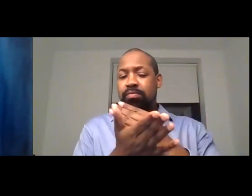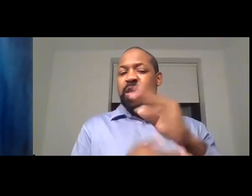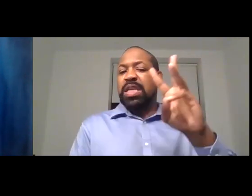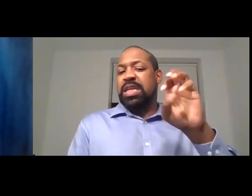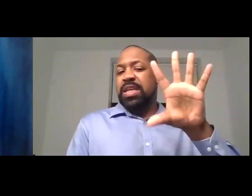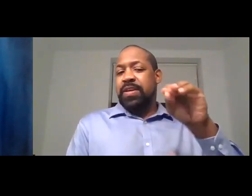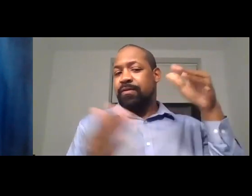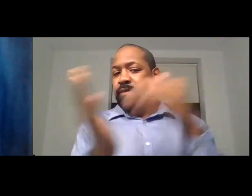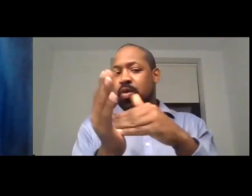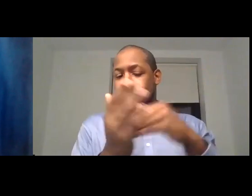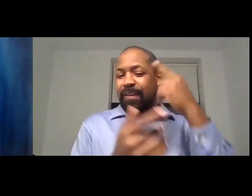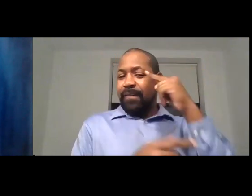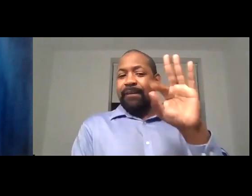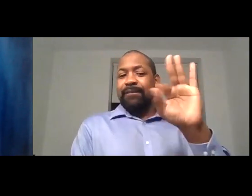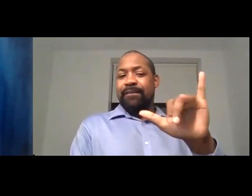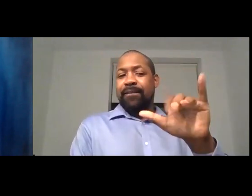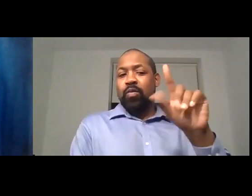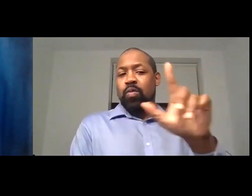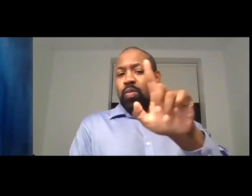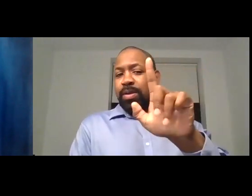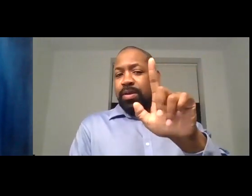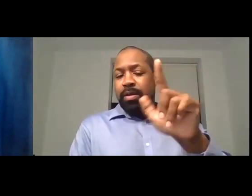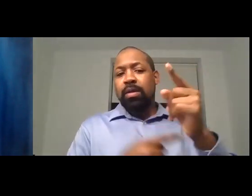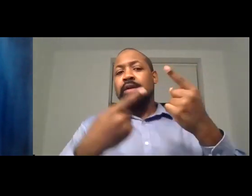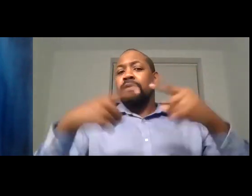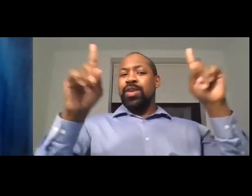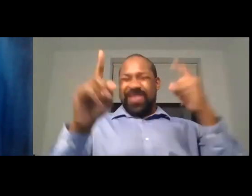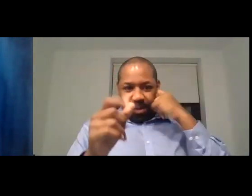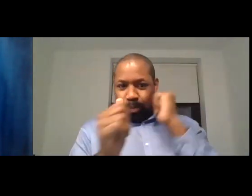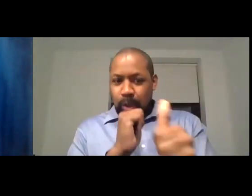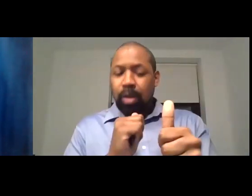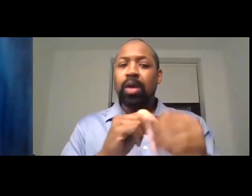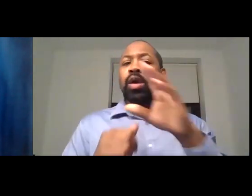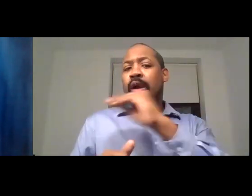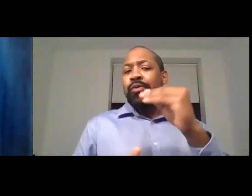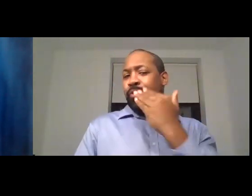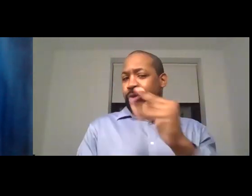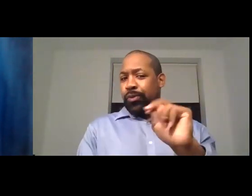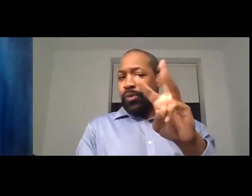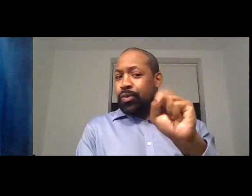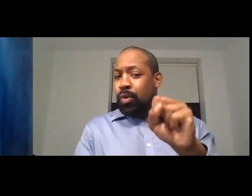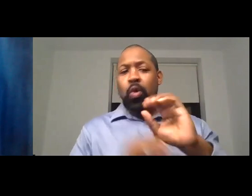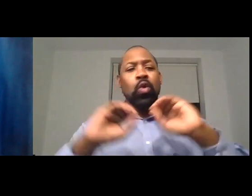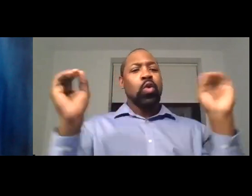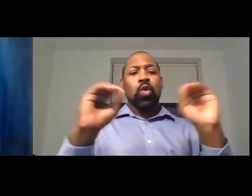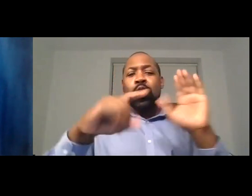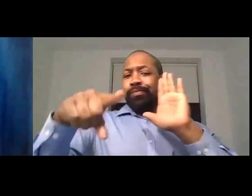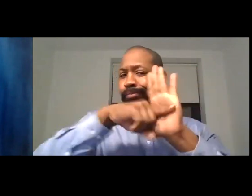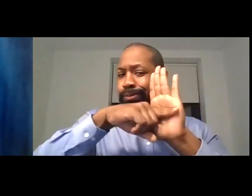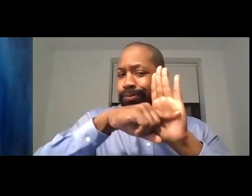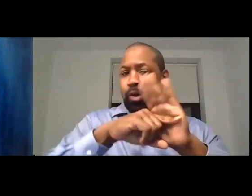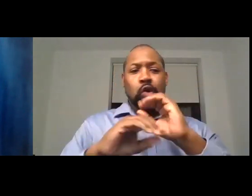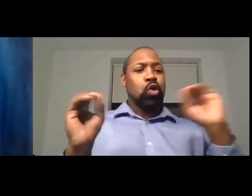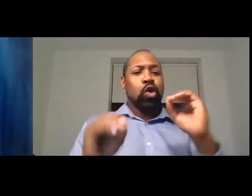finally passed a budget, and for FY21, we finally have that, it's passed. And so there's some